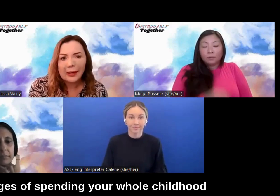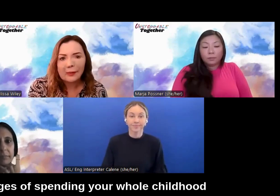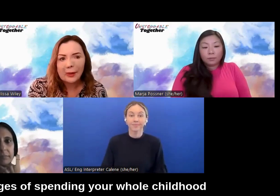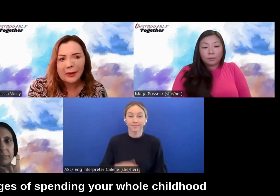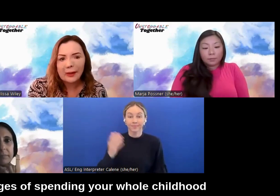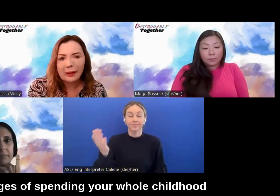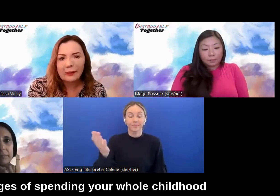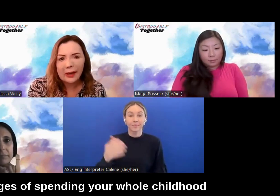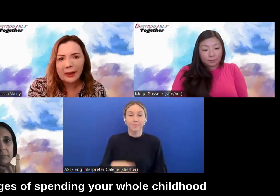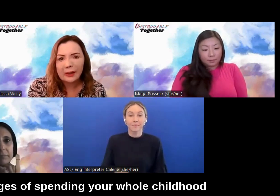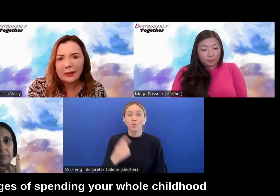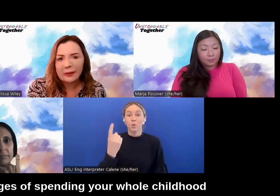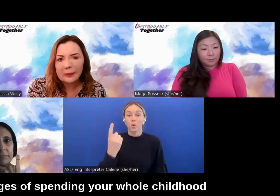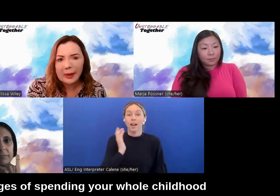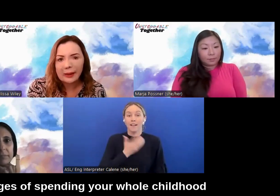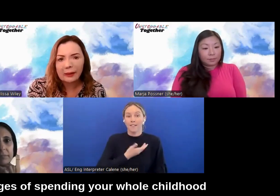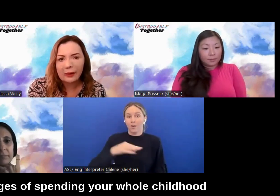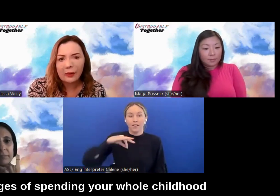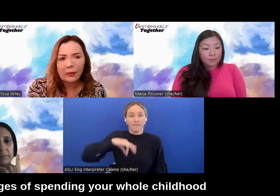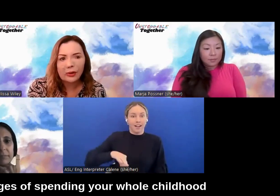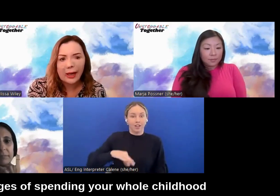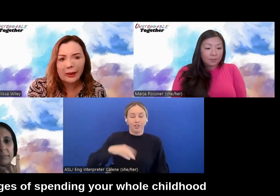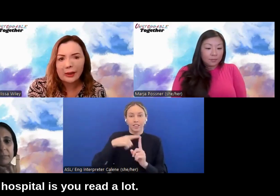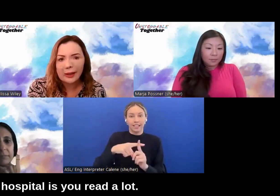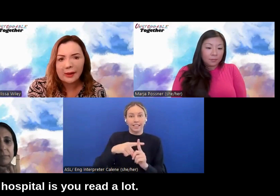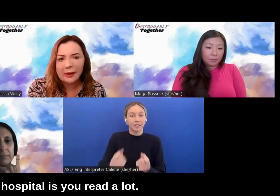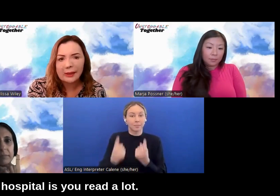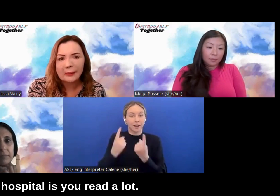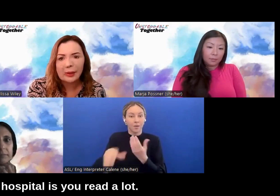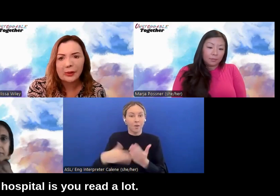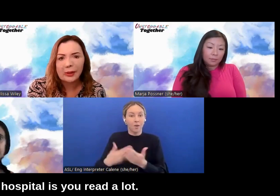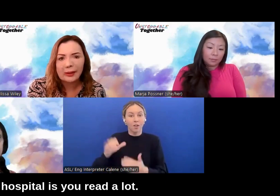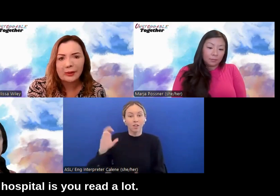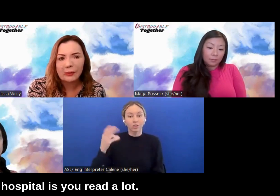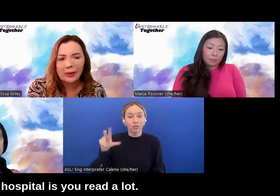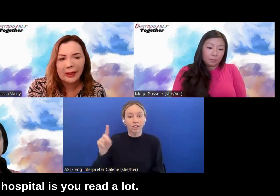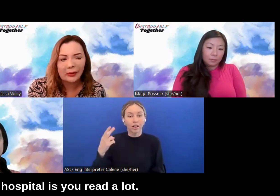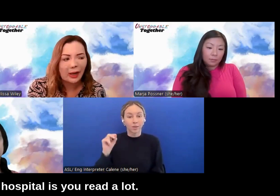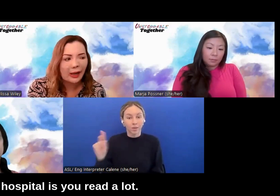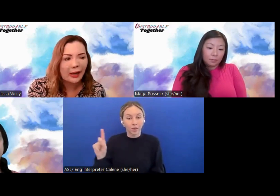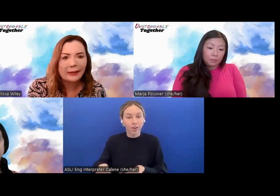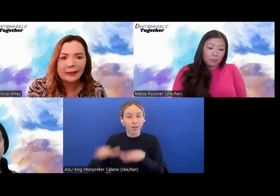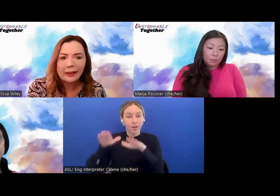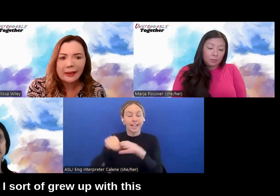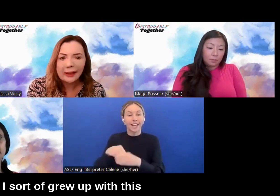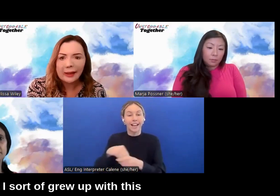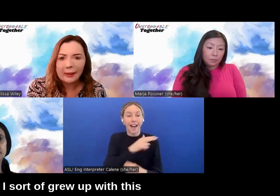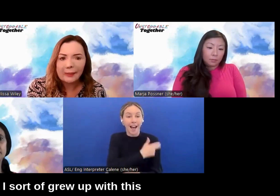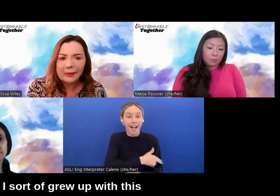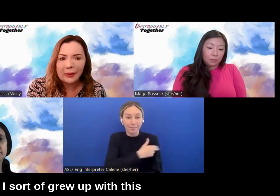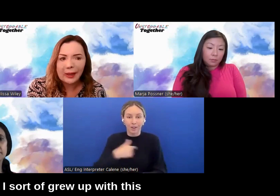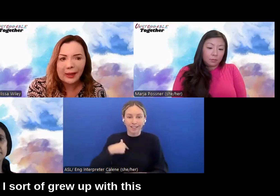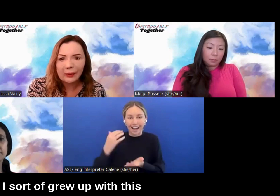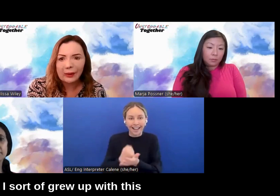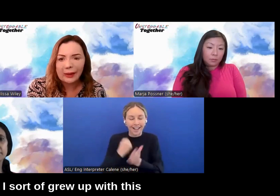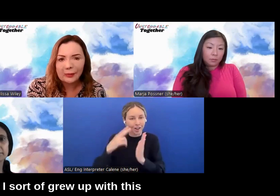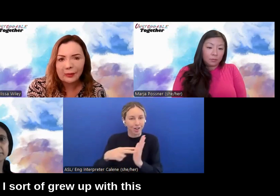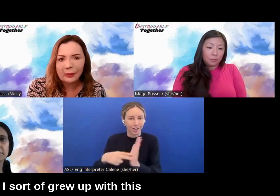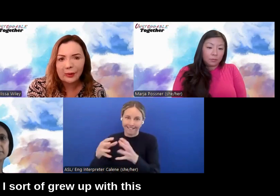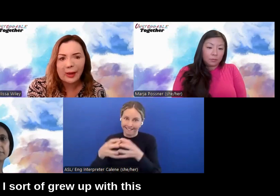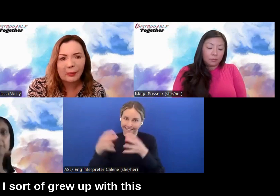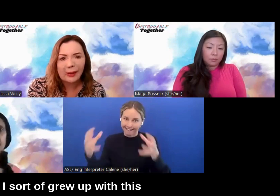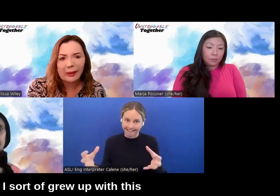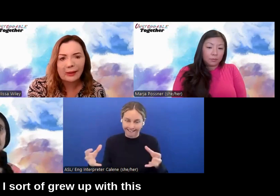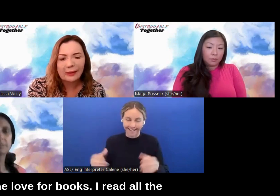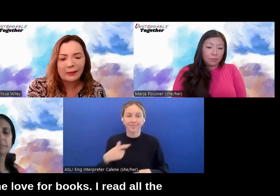So one of the advantages of spending your whole childhood in the hospital is you read a lot. So I sort